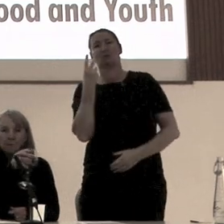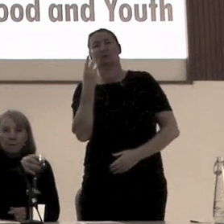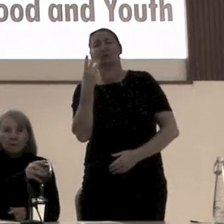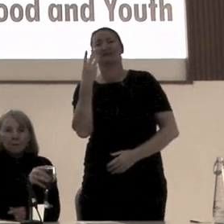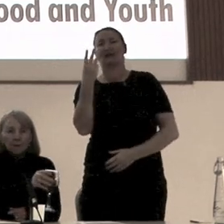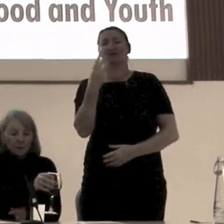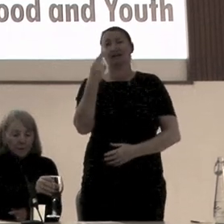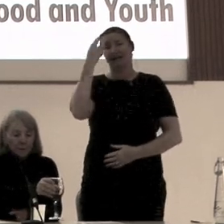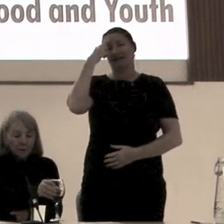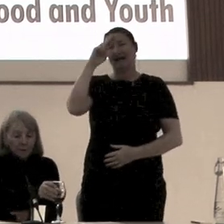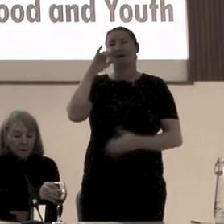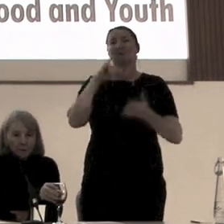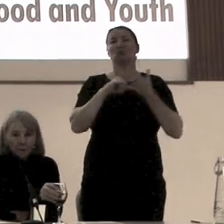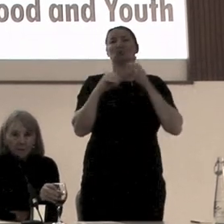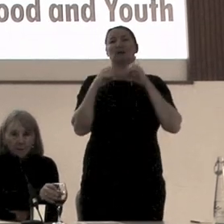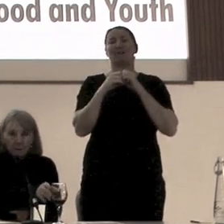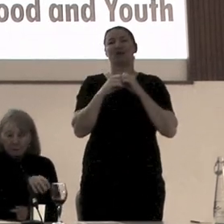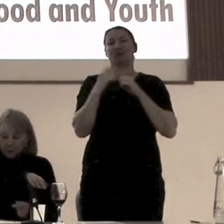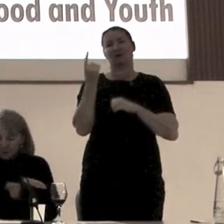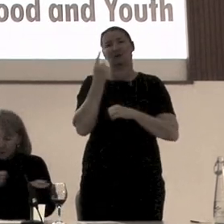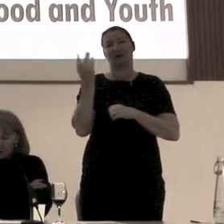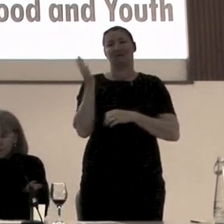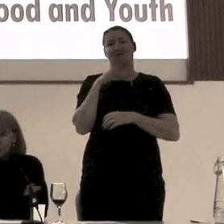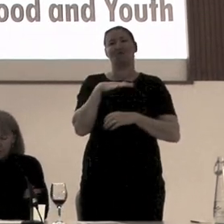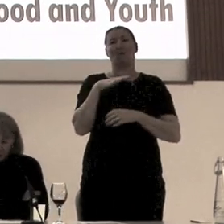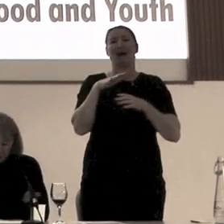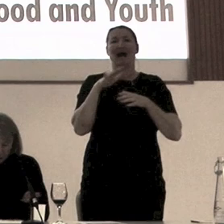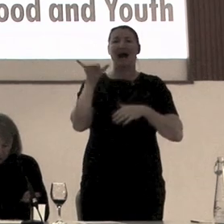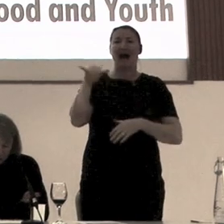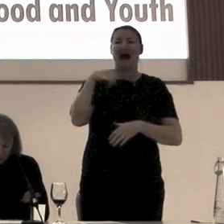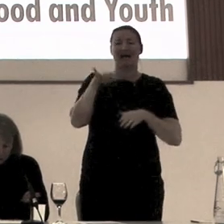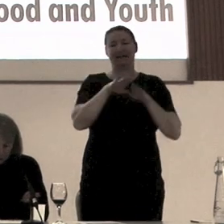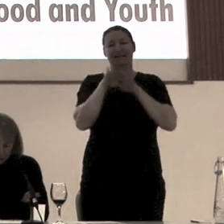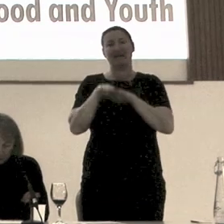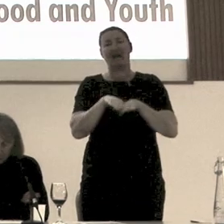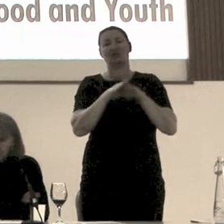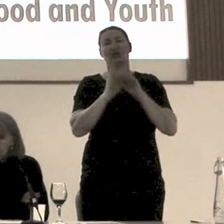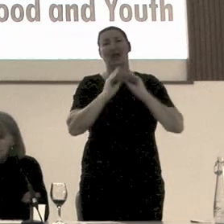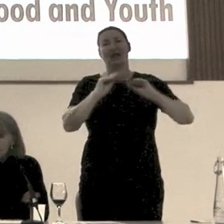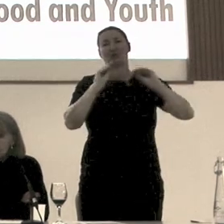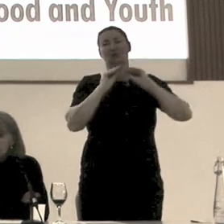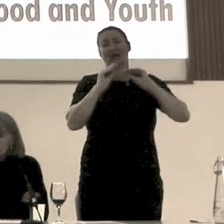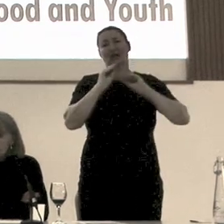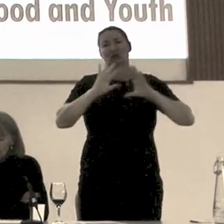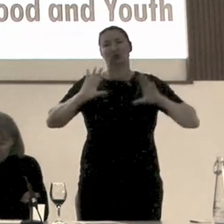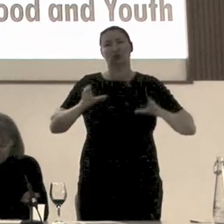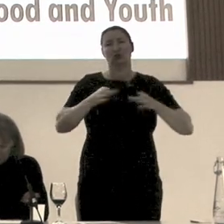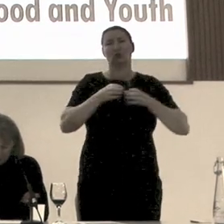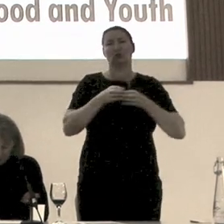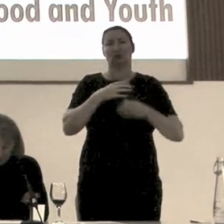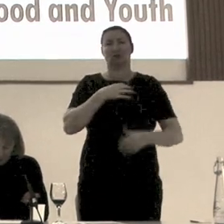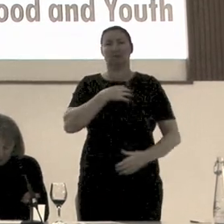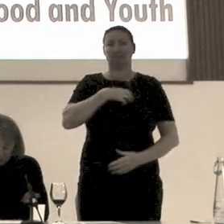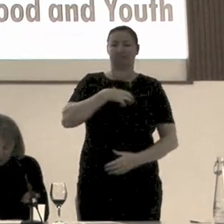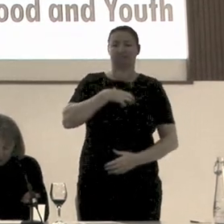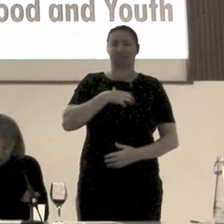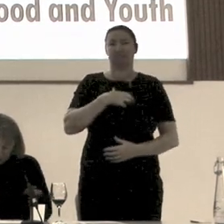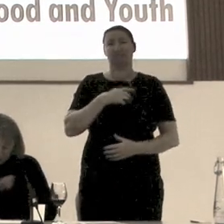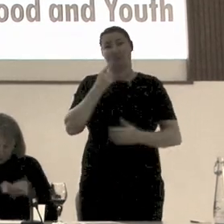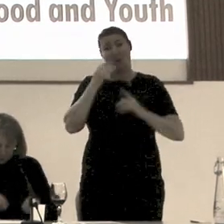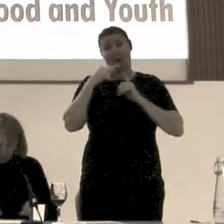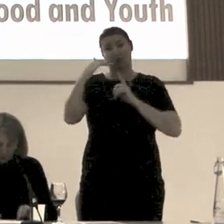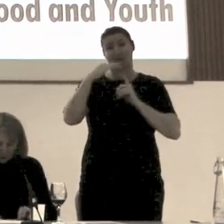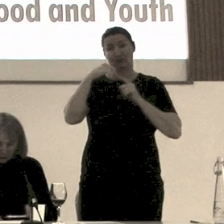2023. My name is Susie Burrows and I'm from Hackney National Education Union. This event is being streamed